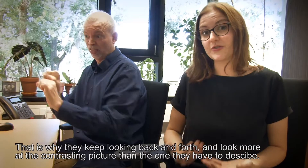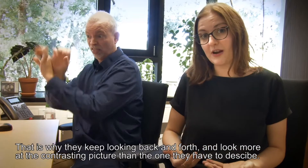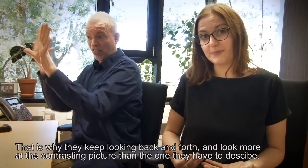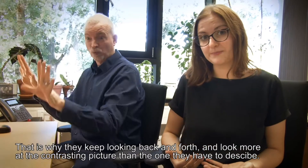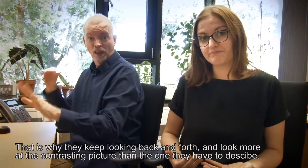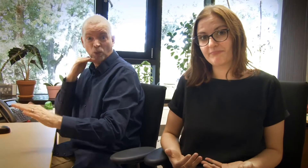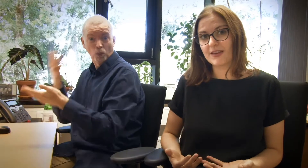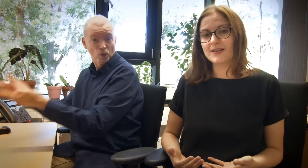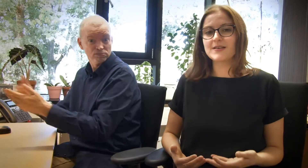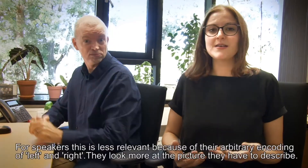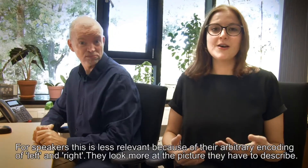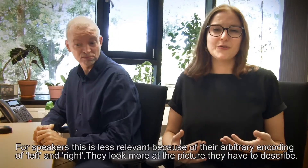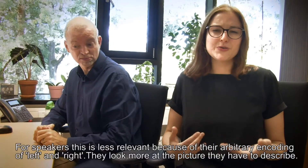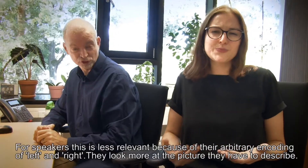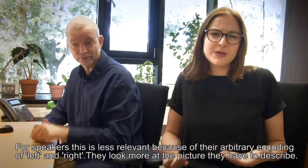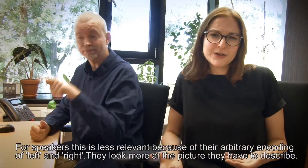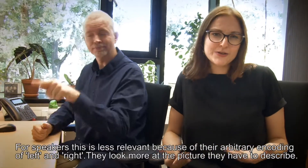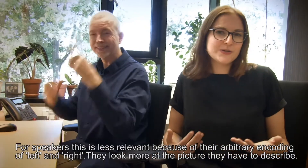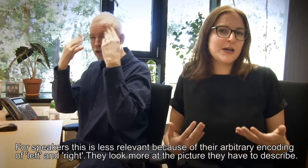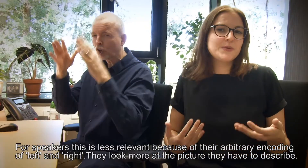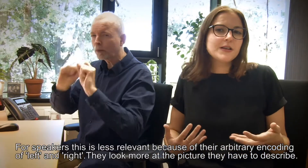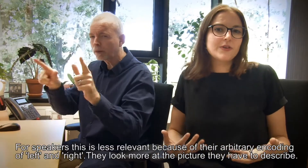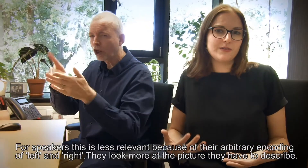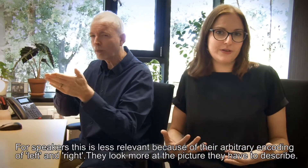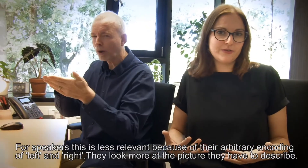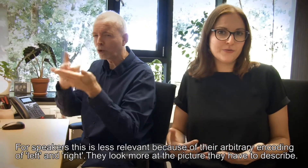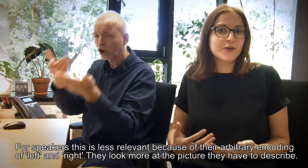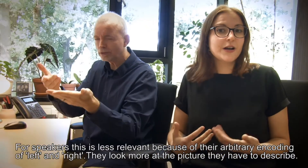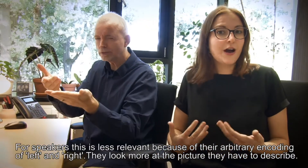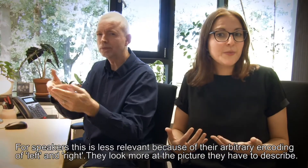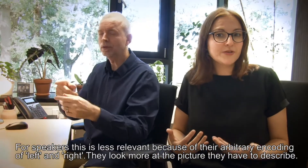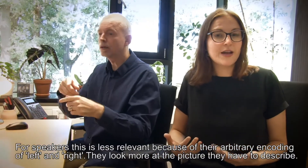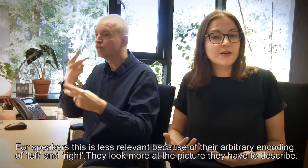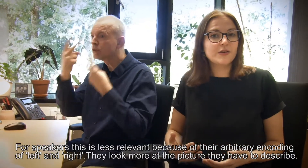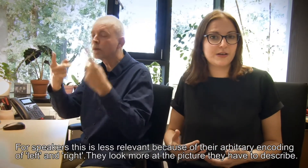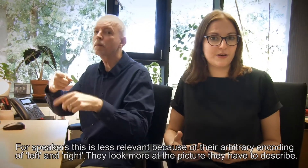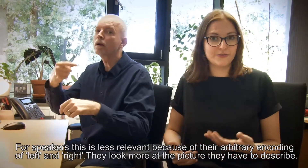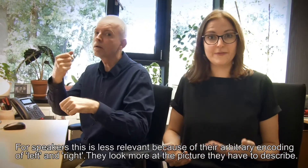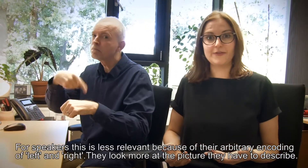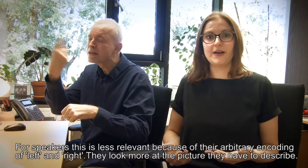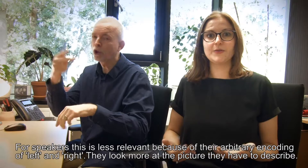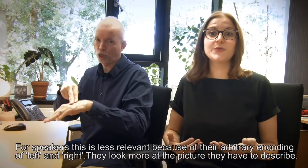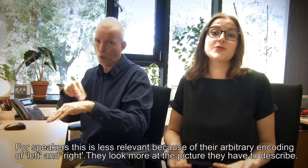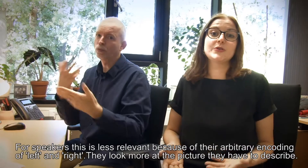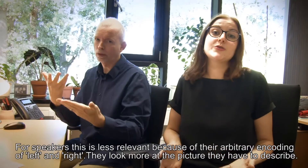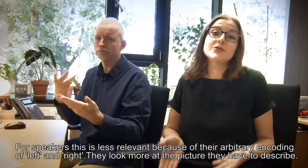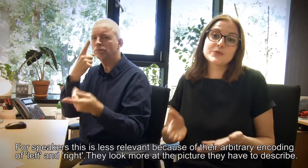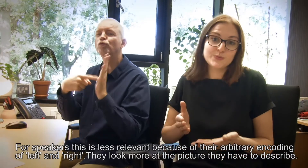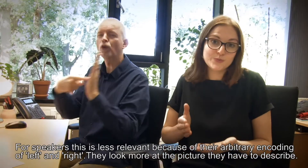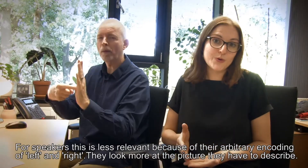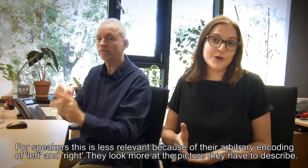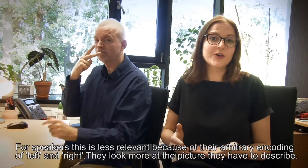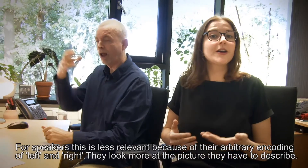have to describe. For speakers, this might be less relevant for their arbitrary encoding of left-right. This look